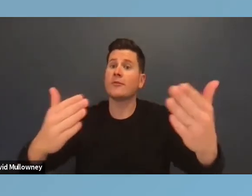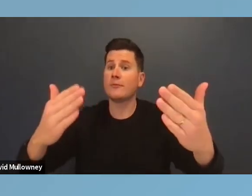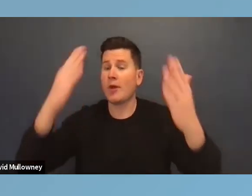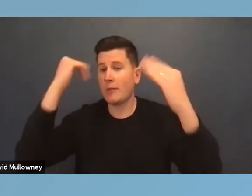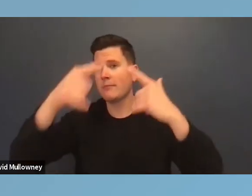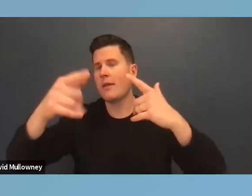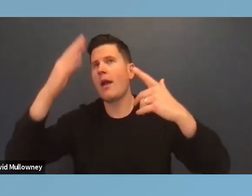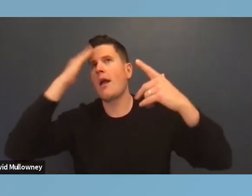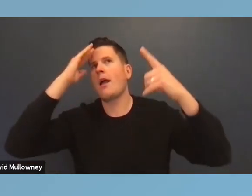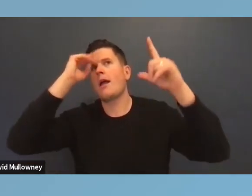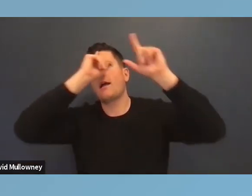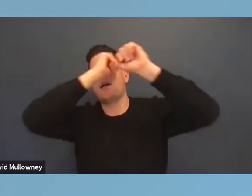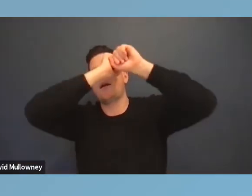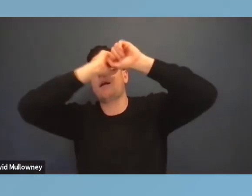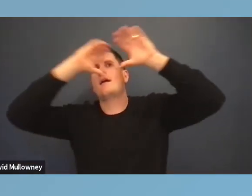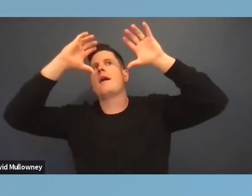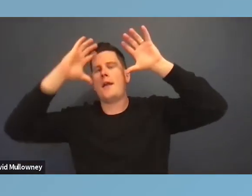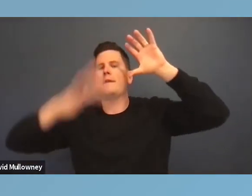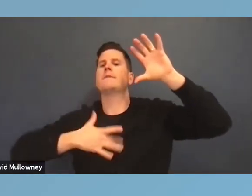Thank you.